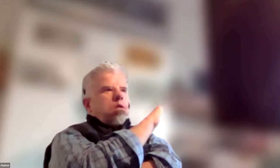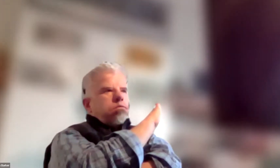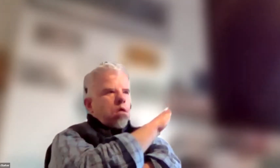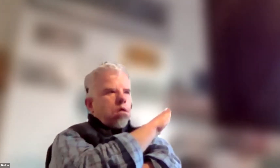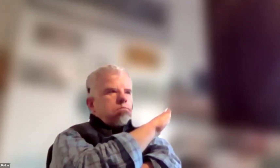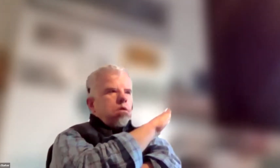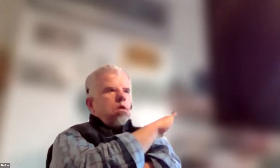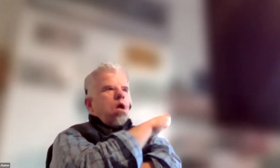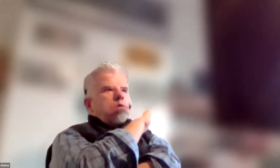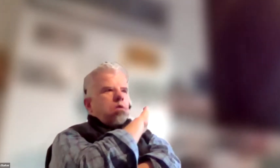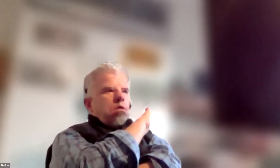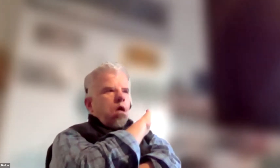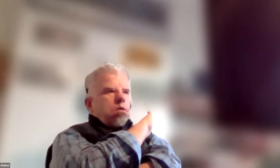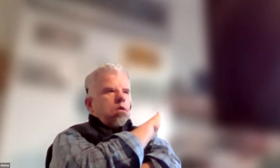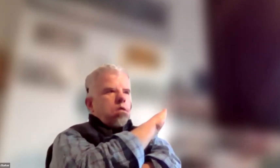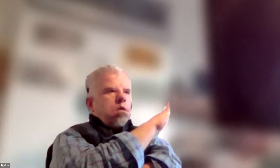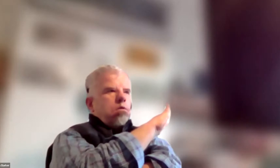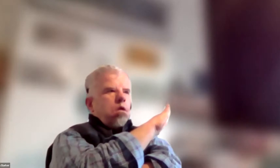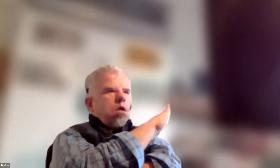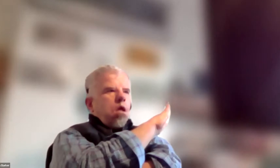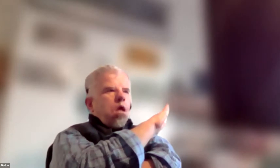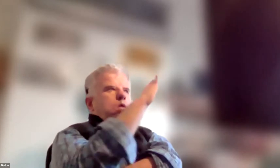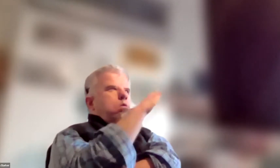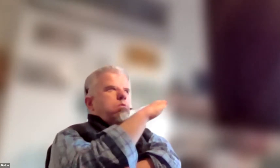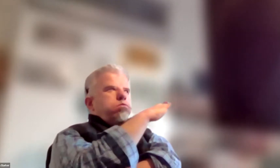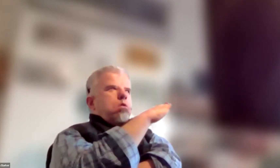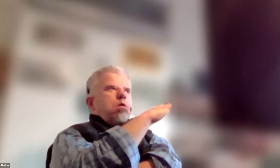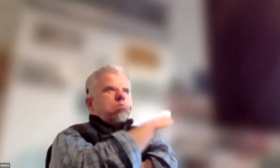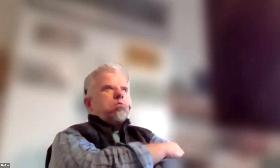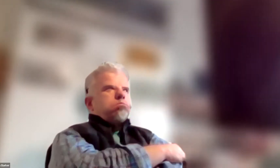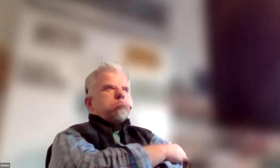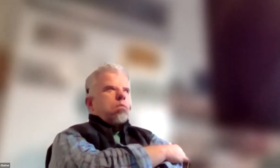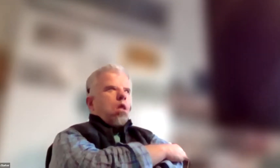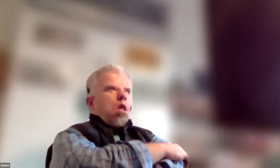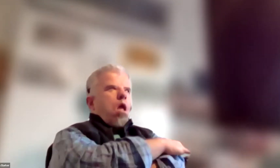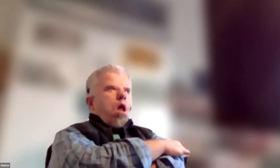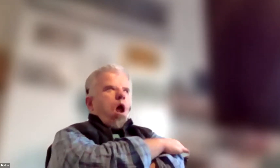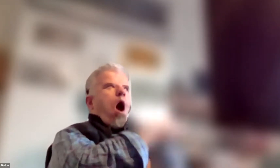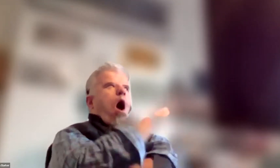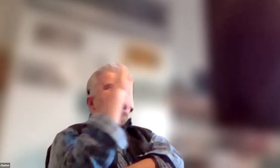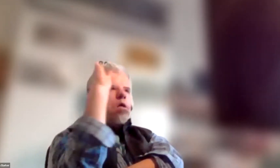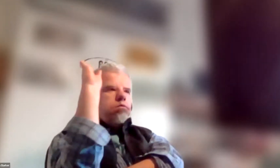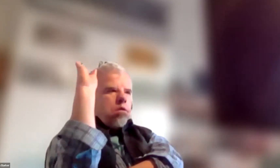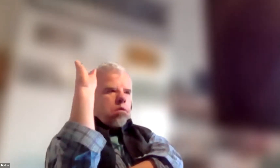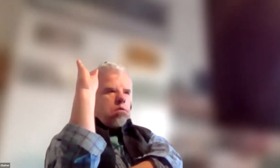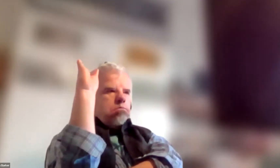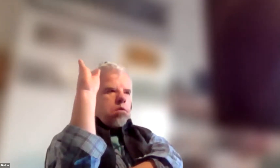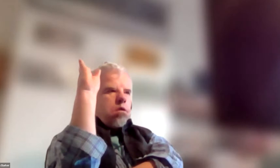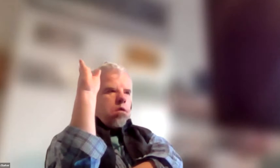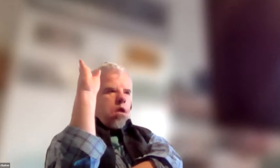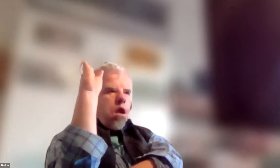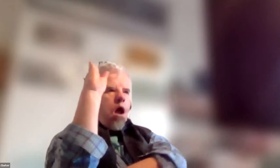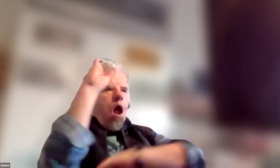I want to flag up, I've got an issue. So, for example, I hate